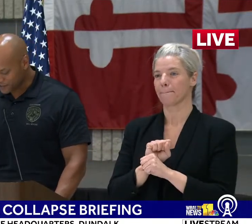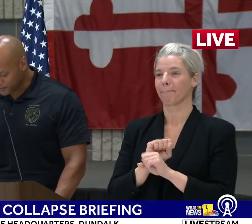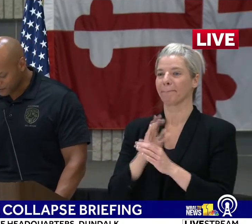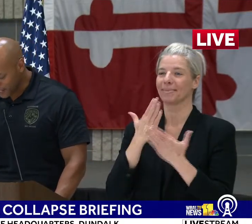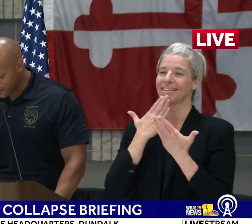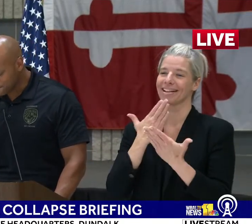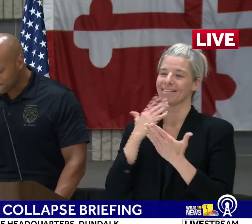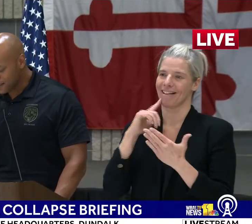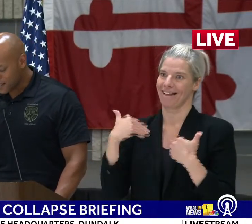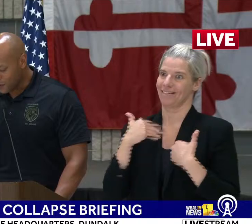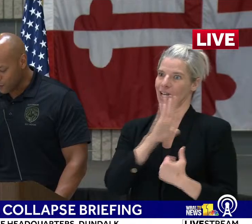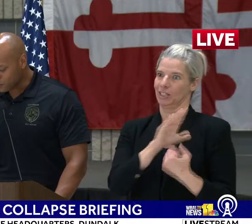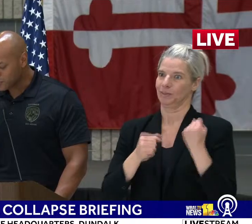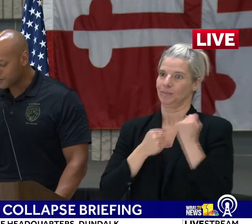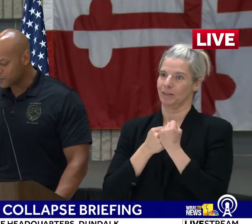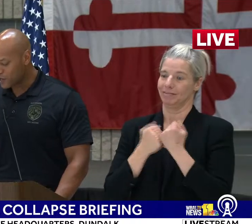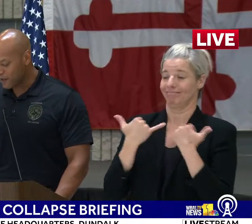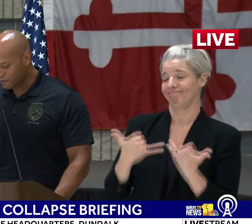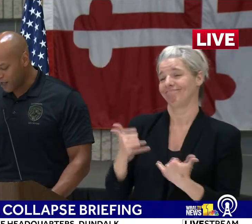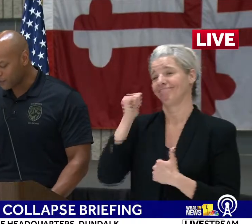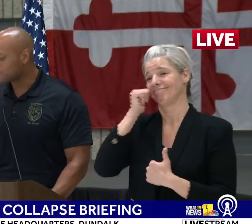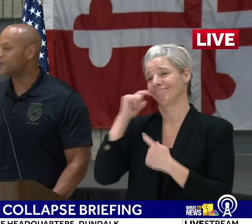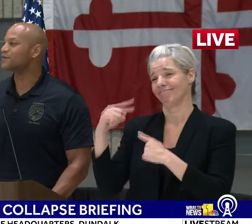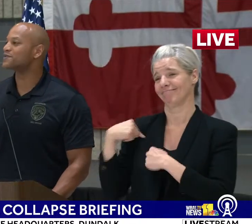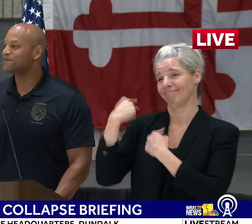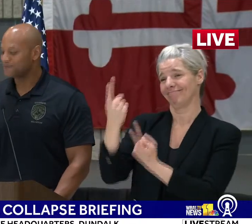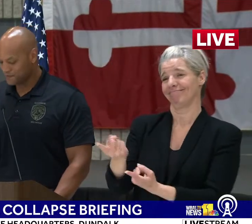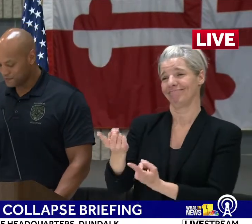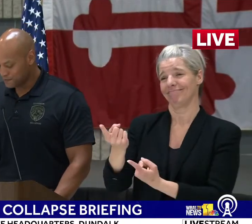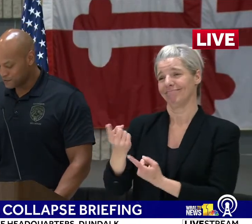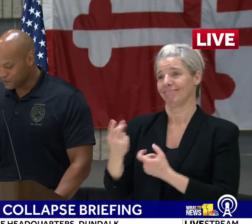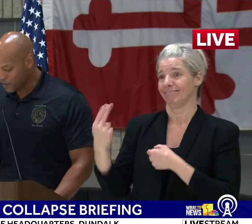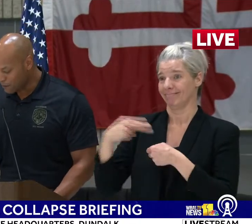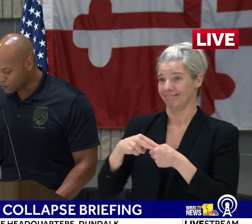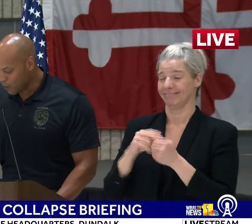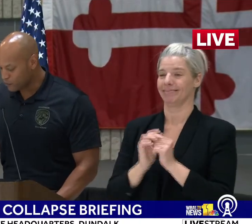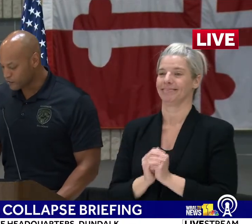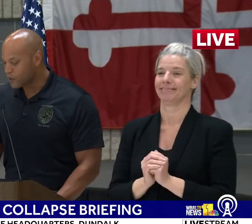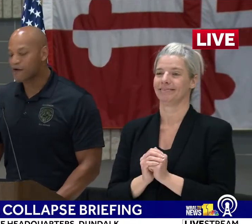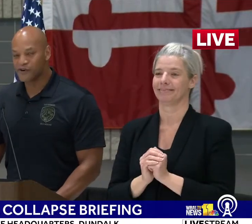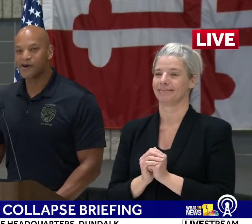support today and every single day. And we're also going to be joined by the following speakers.